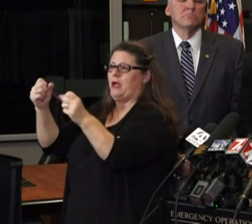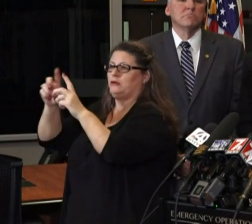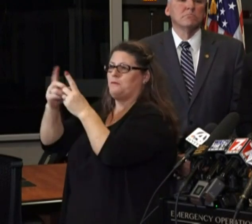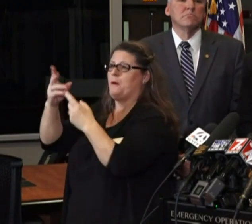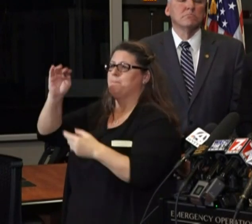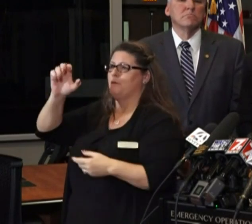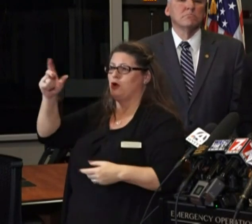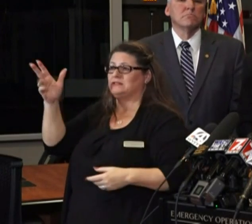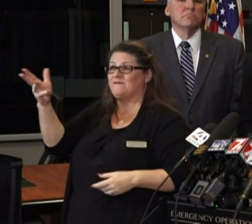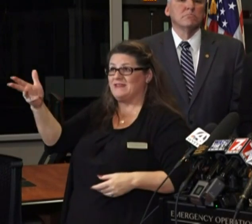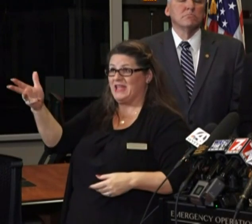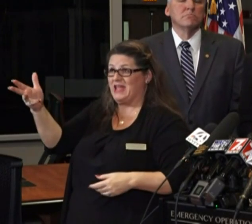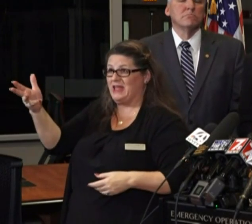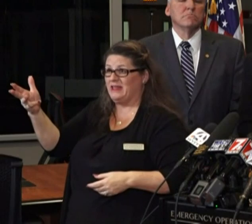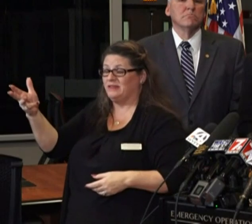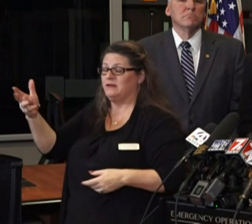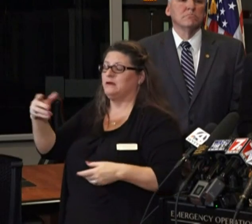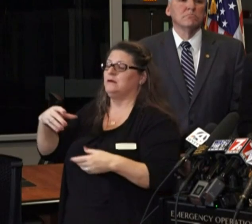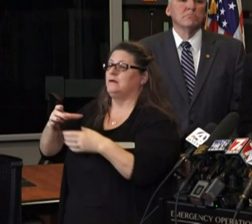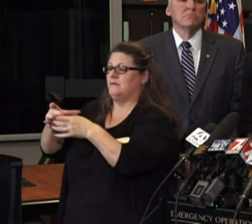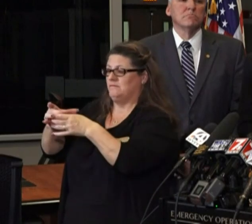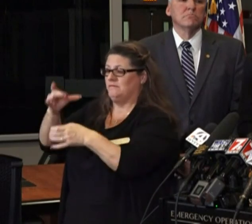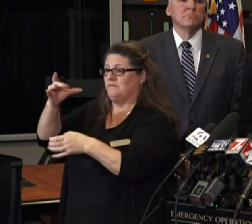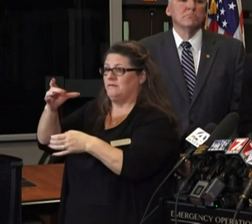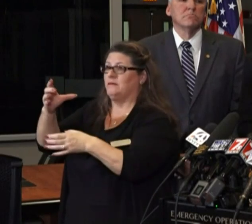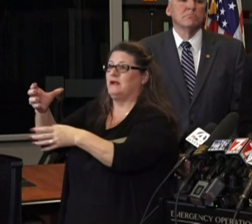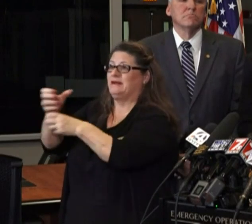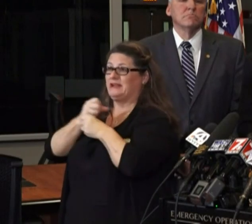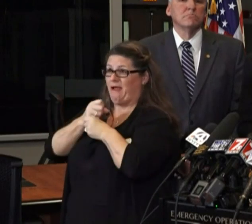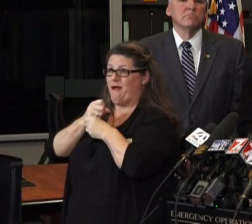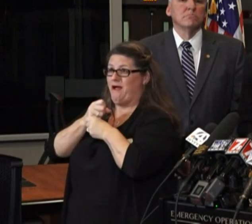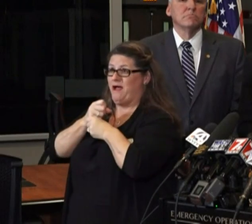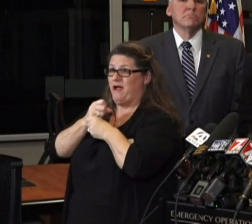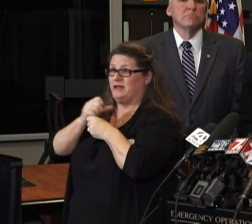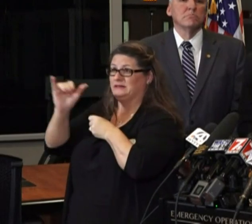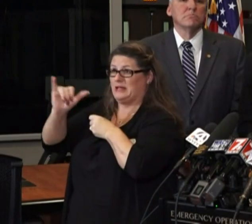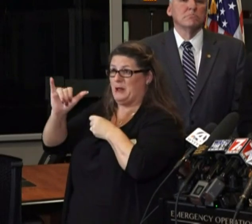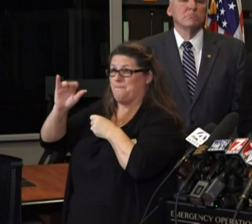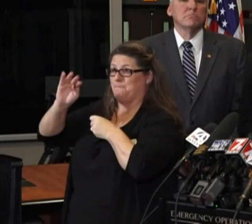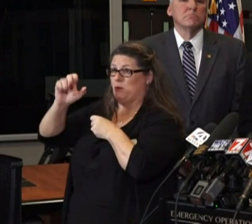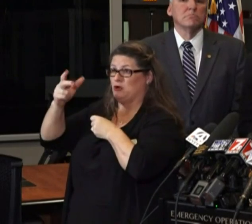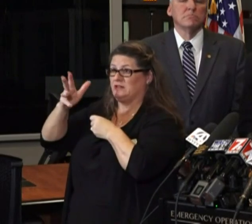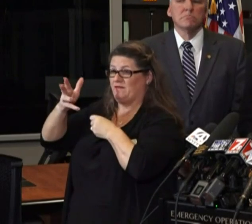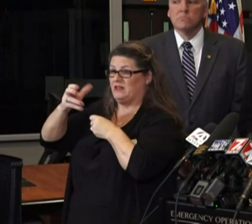collected on that day, and the result was reported out the following day.